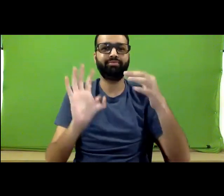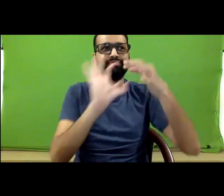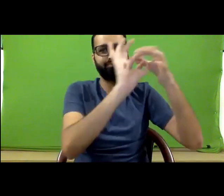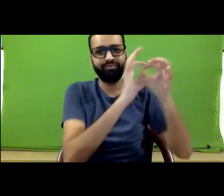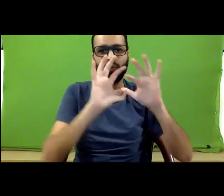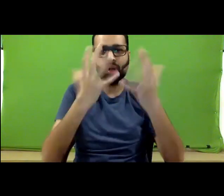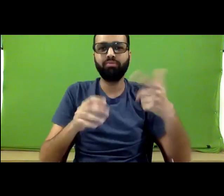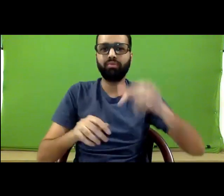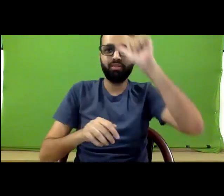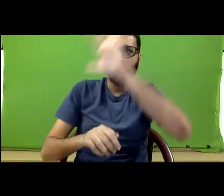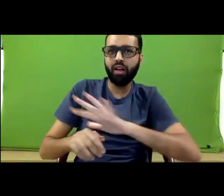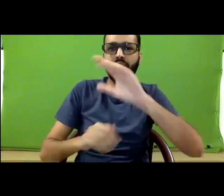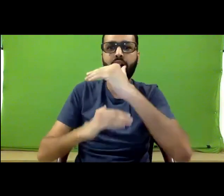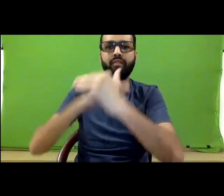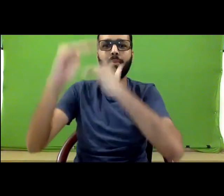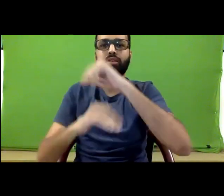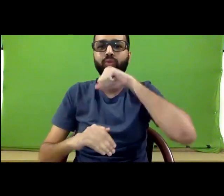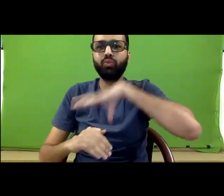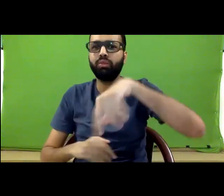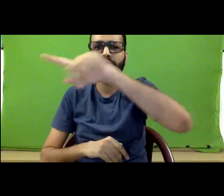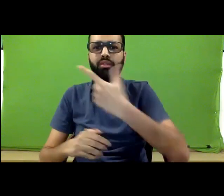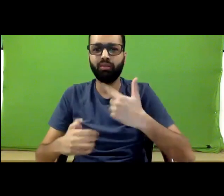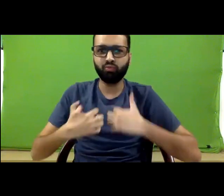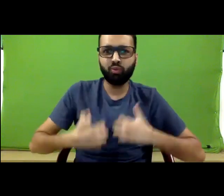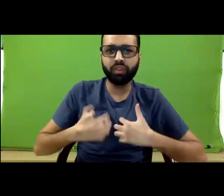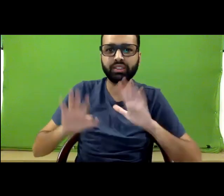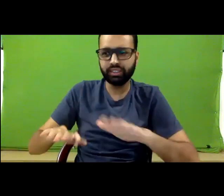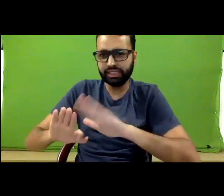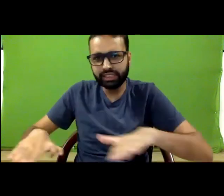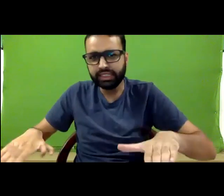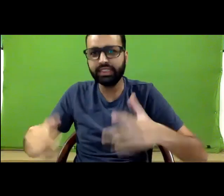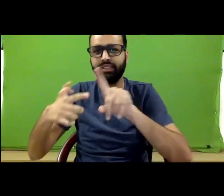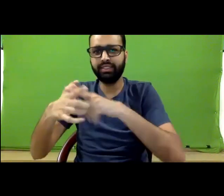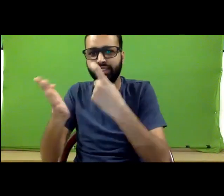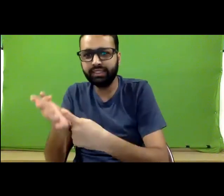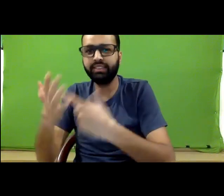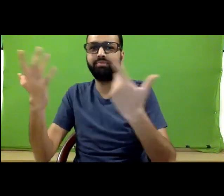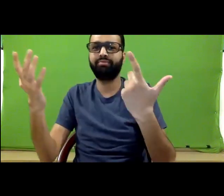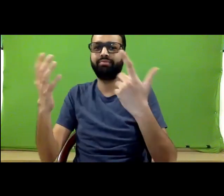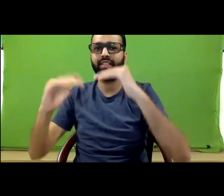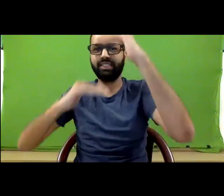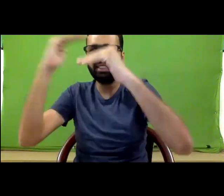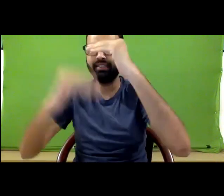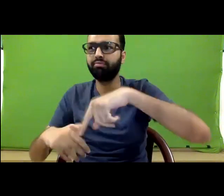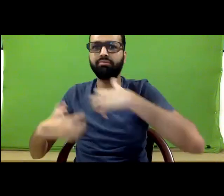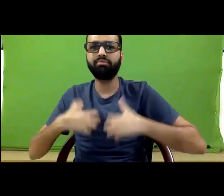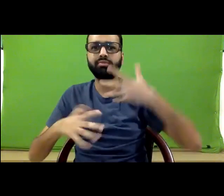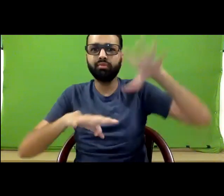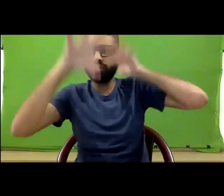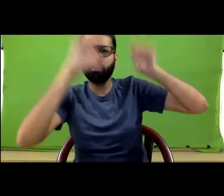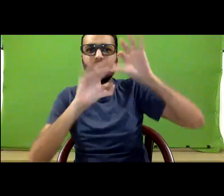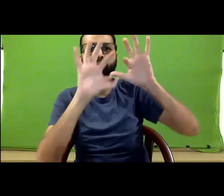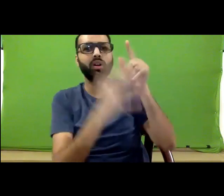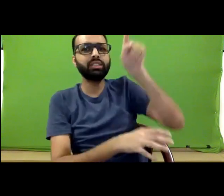us, and that's what Yadi does. We are affiliated with the World, and we work for the youth section, the junior and the senior